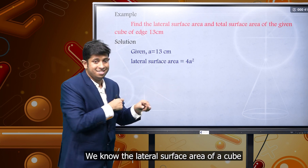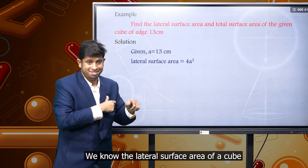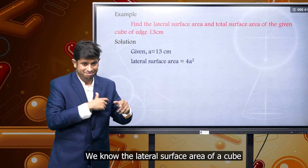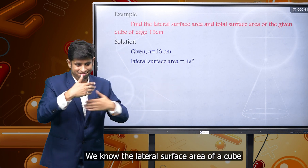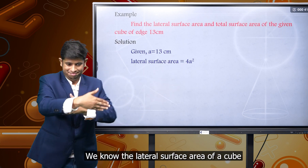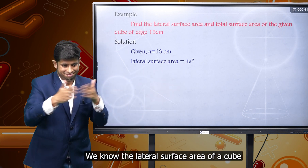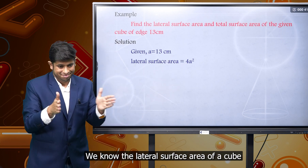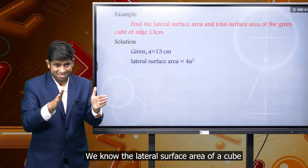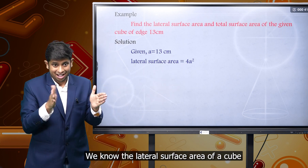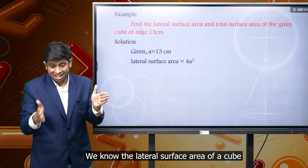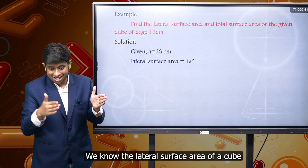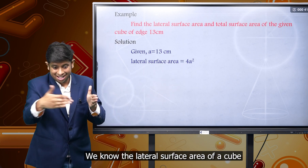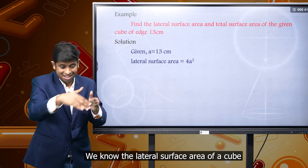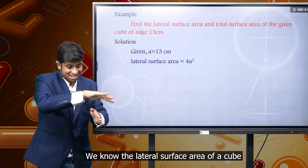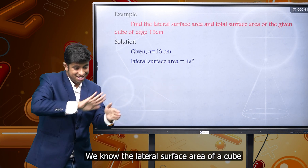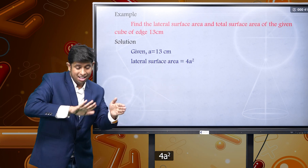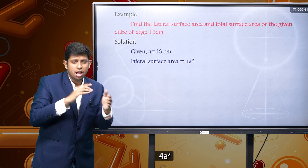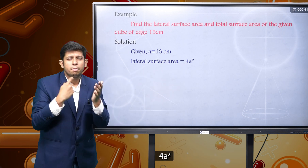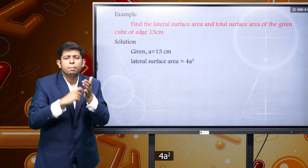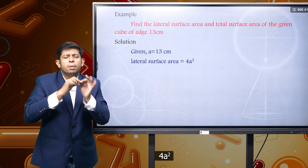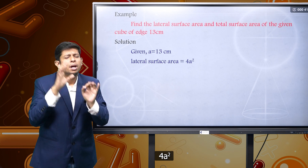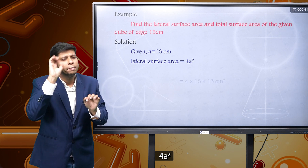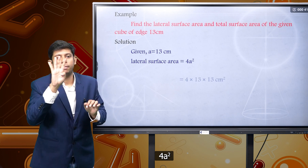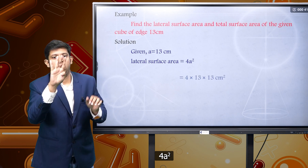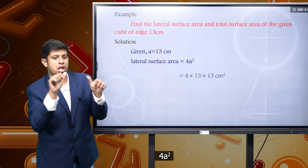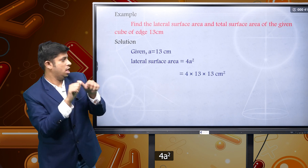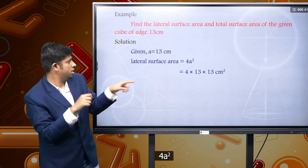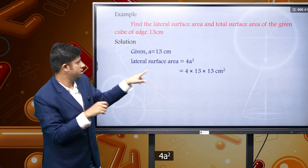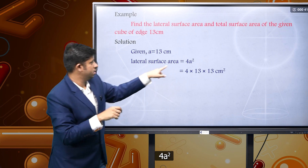We know the lateral surface area of a cube is equal to 4A square.